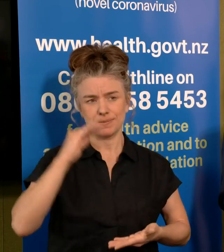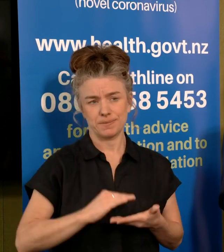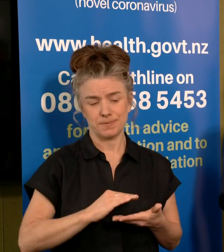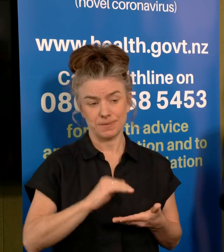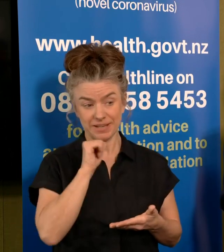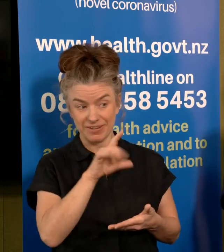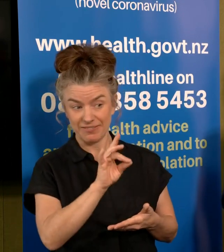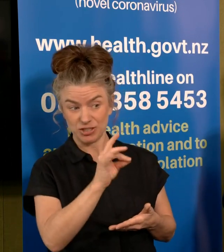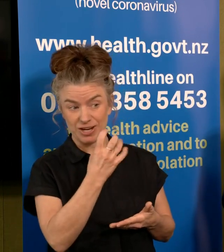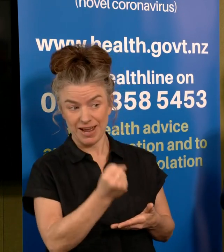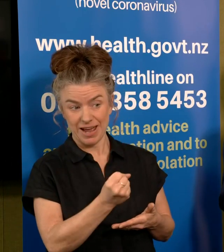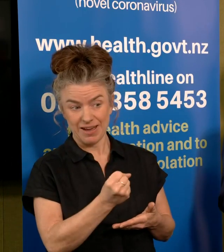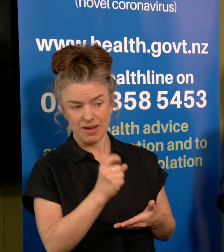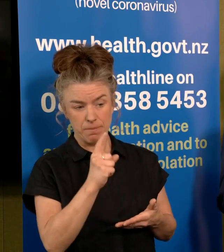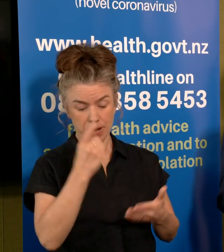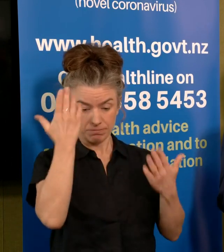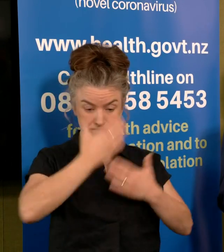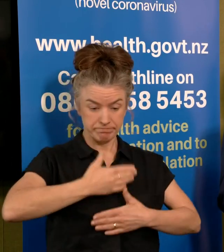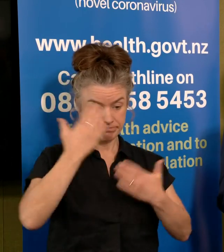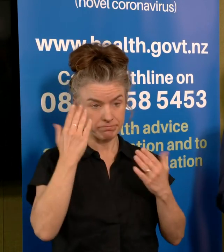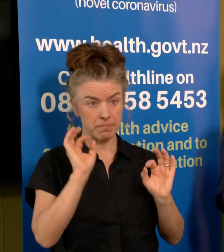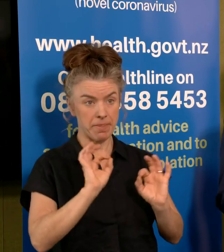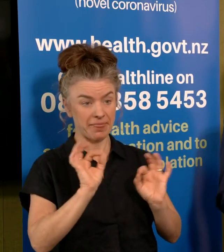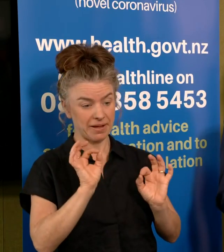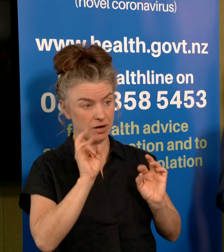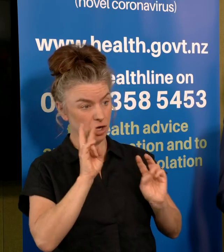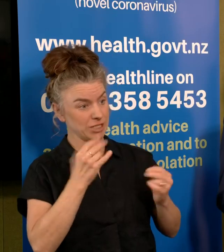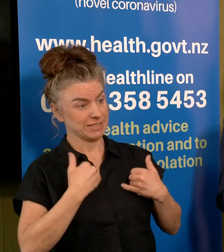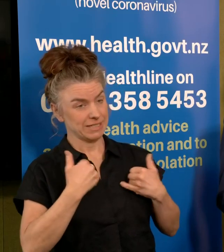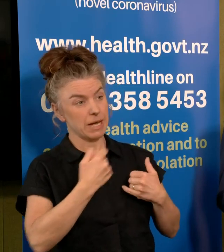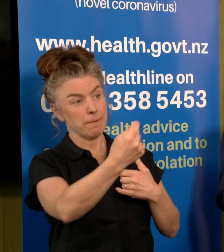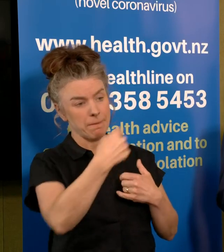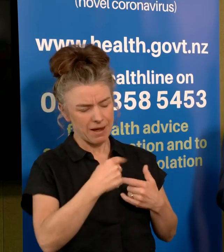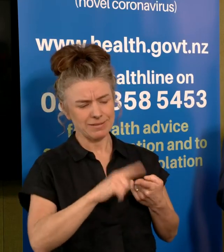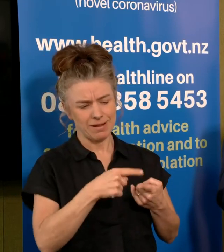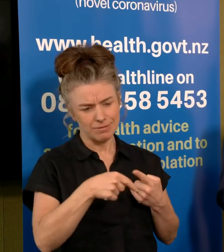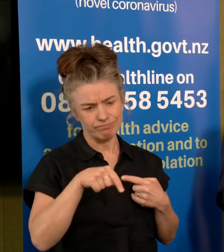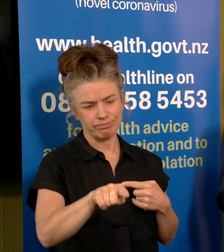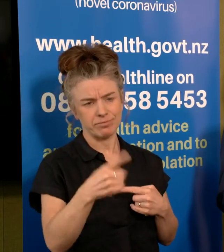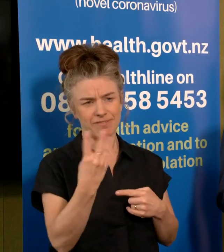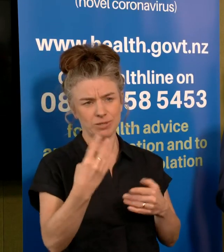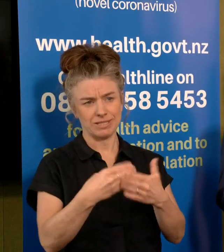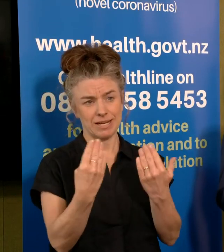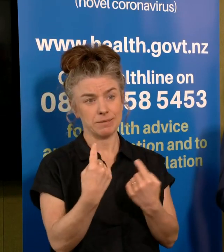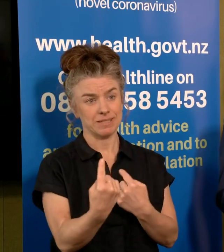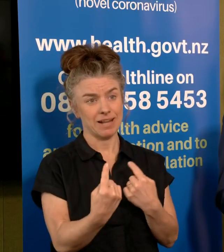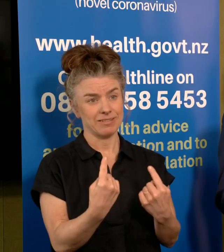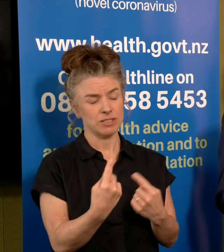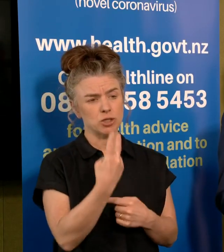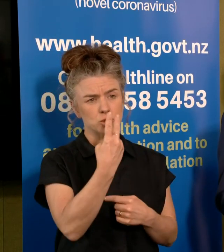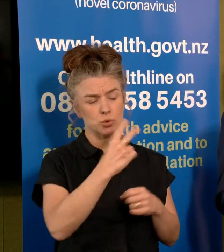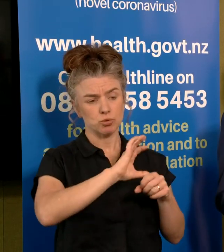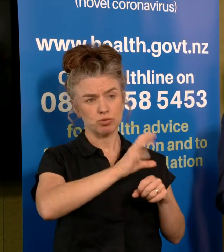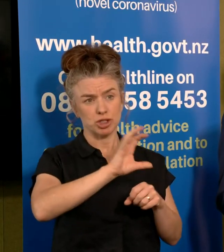might be infected but asymptomatic from those regions coming into New Zealand could spread it. And those are the two regions where, at